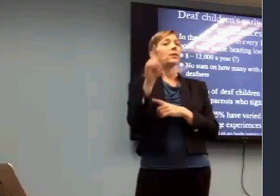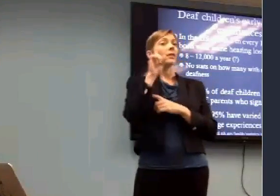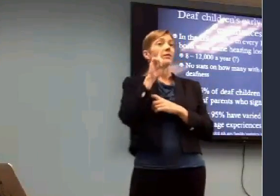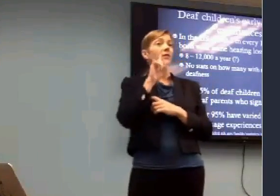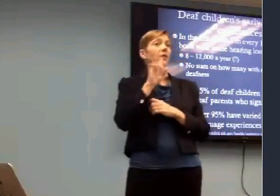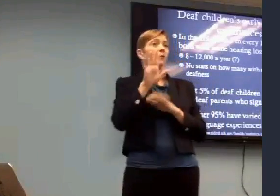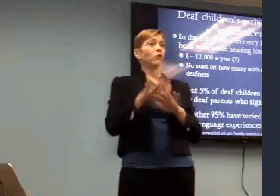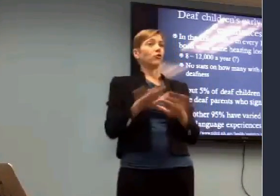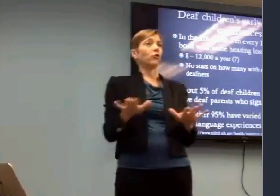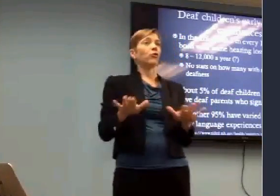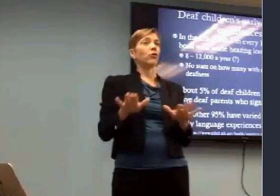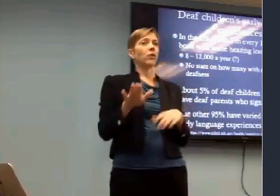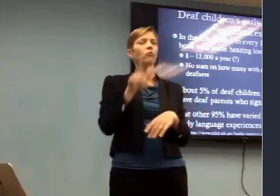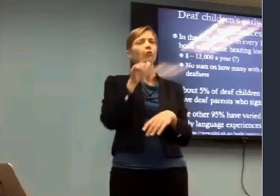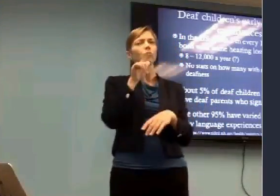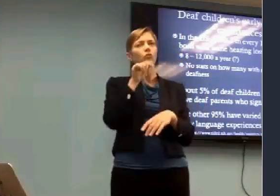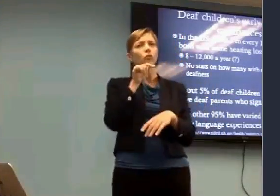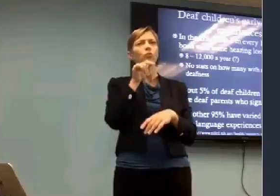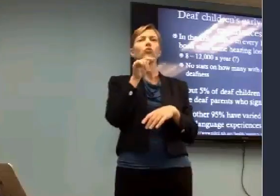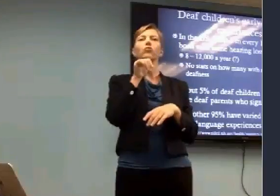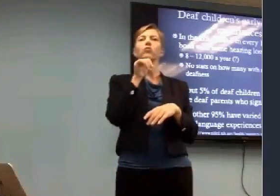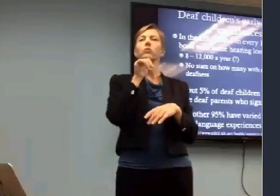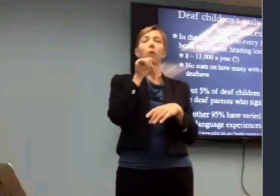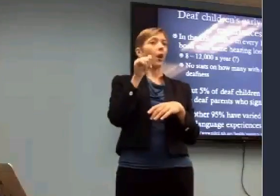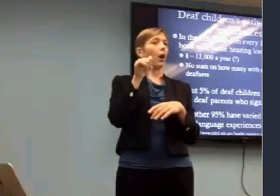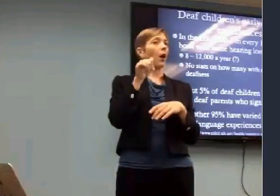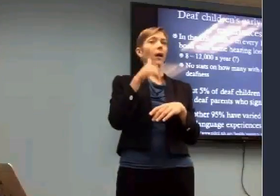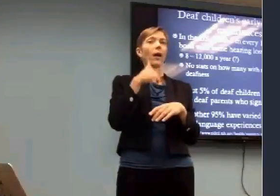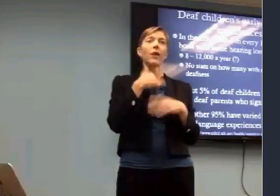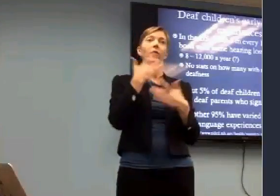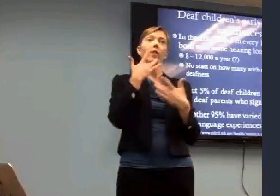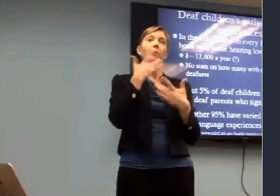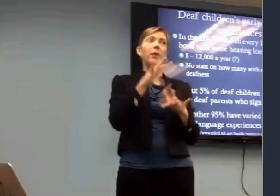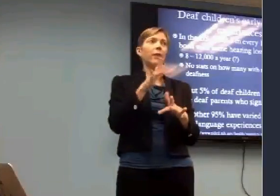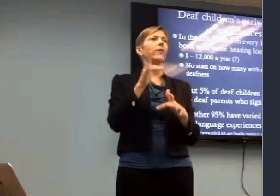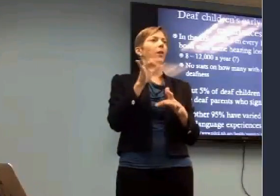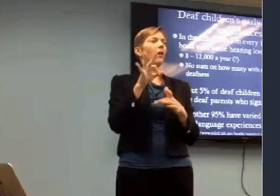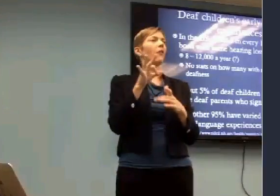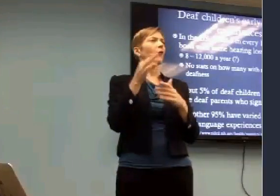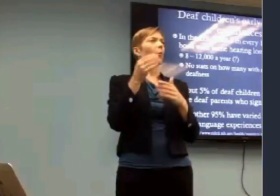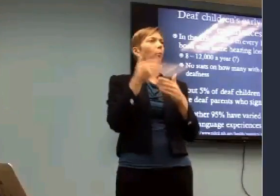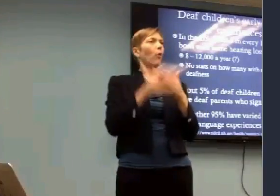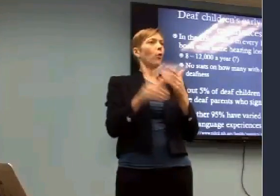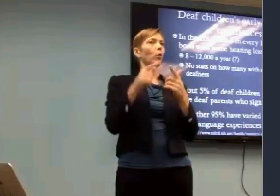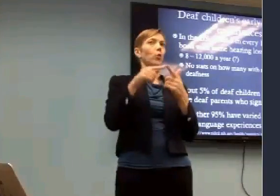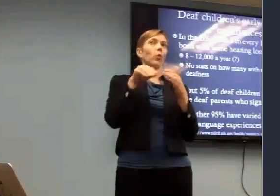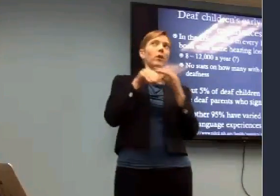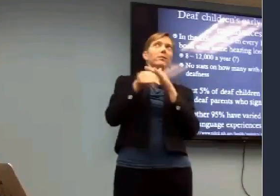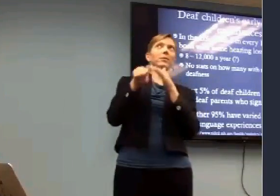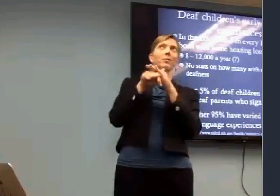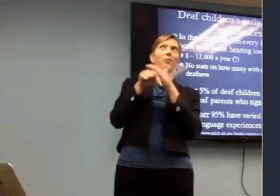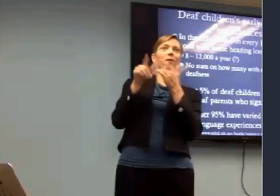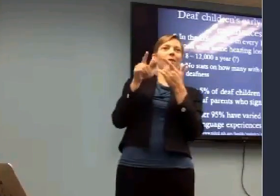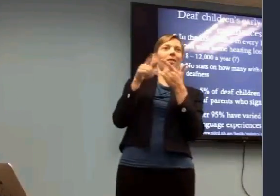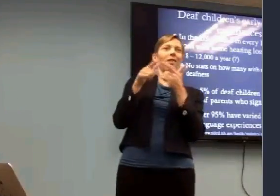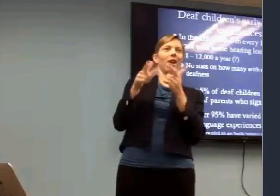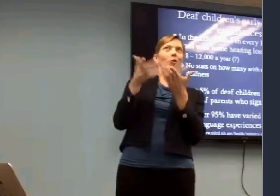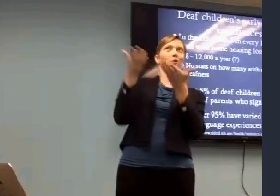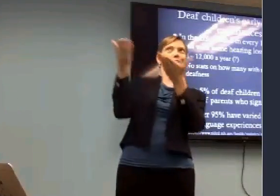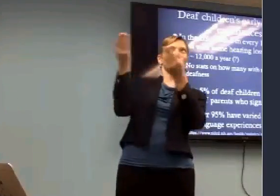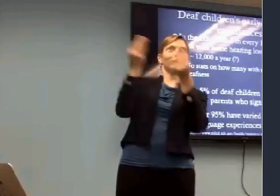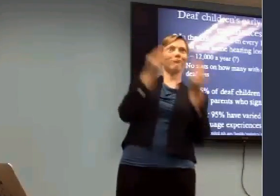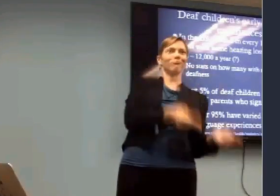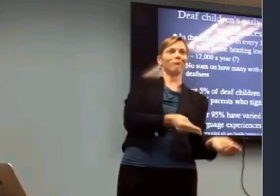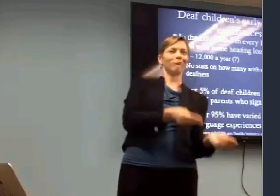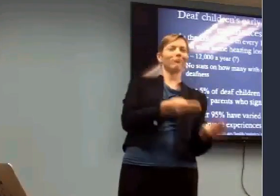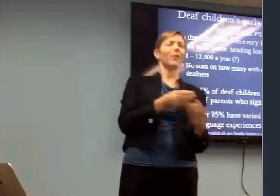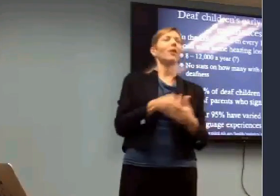But for the other 95% of deaf children who do not have the benefit of being born to accessible